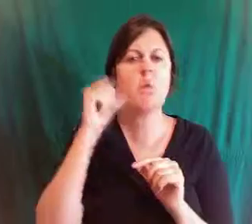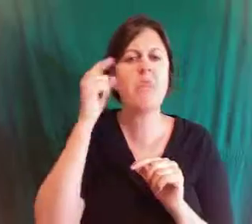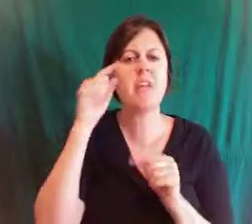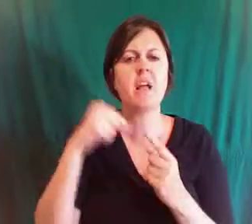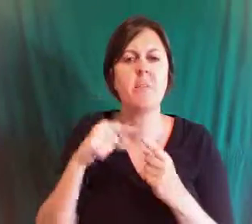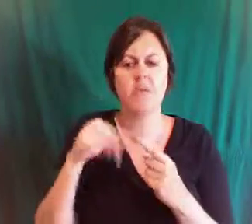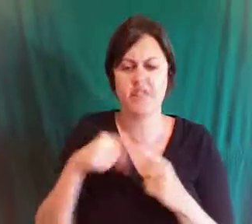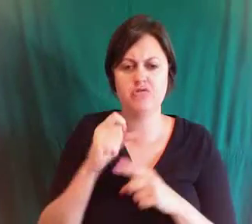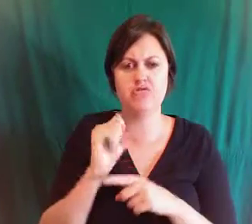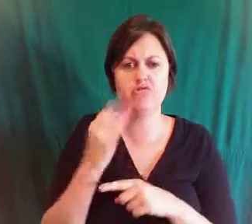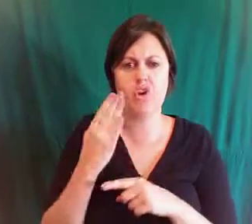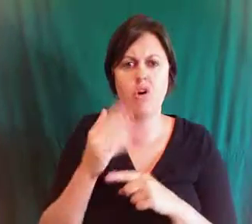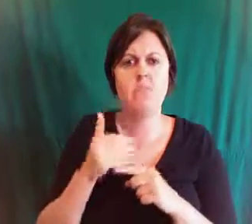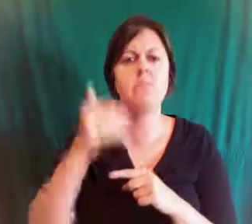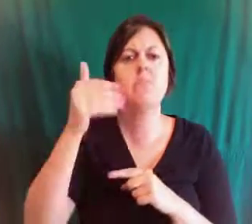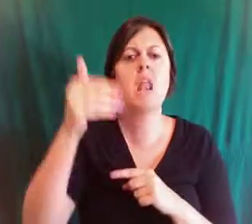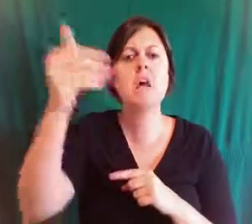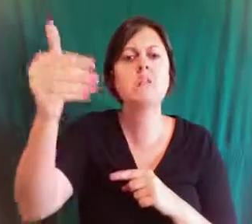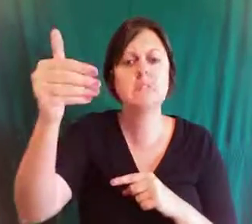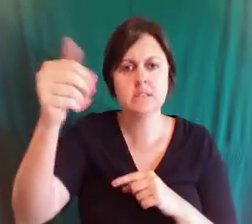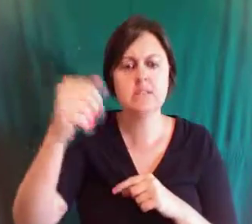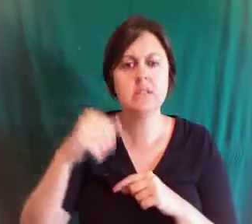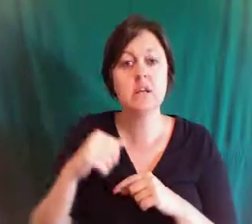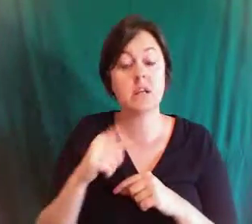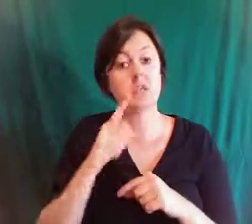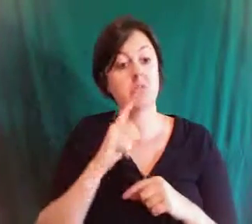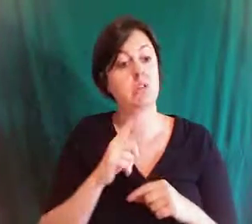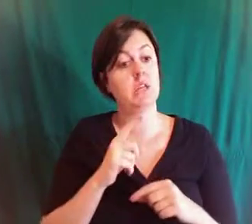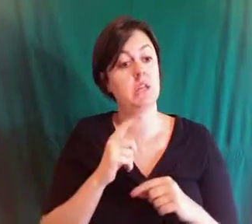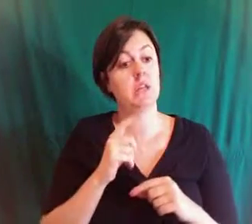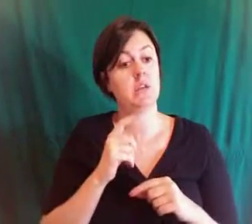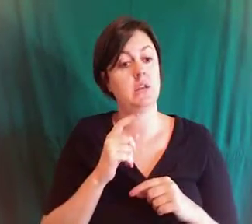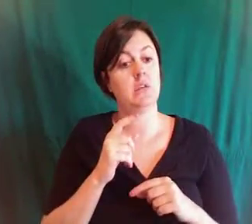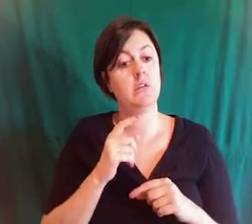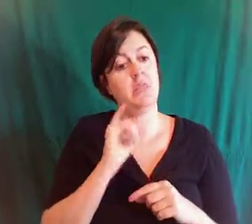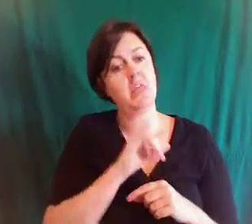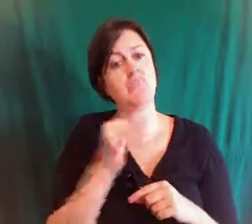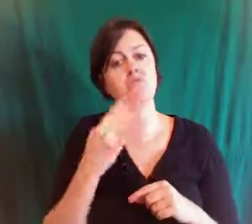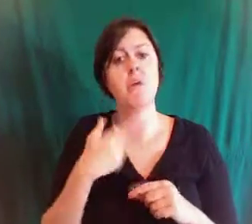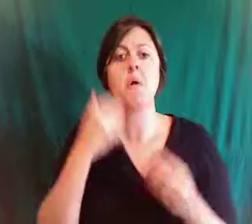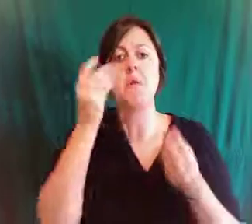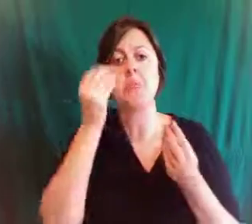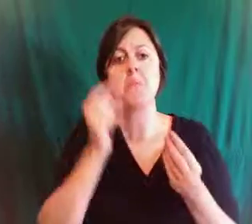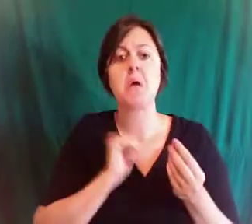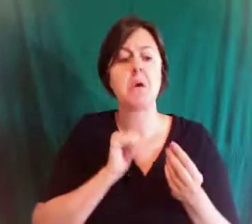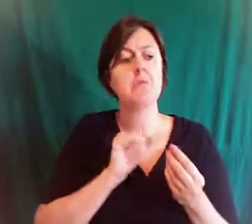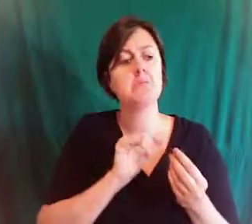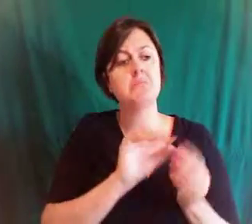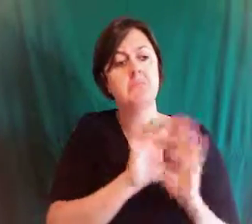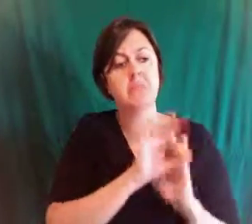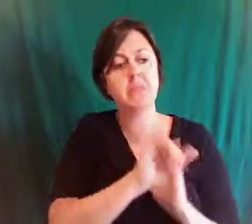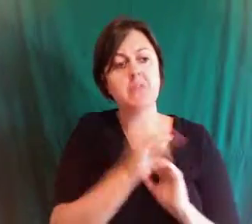job that I was considering at that time was fine, and I was interested in it. There were some concerns I had about it, which proved to be